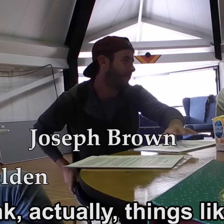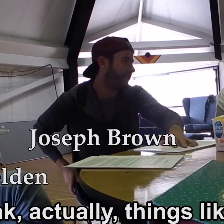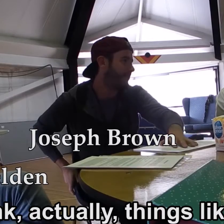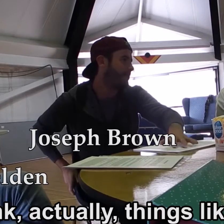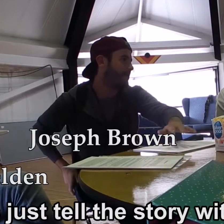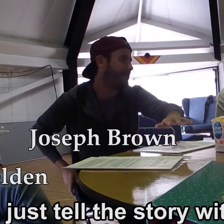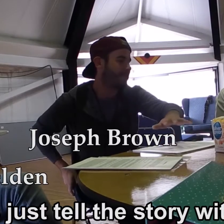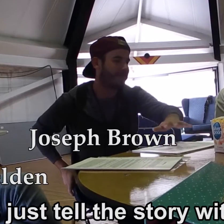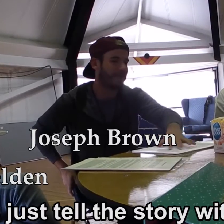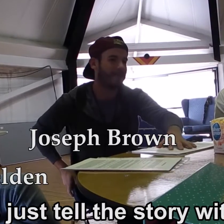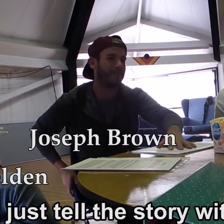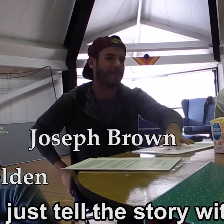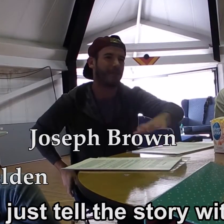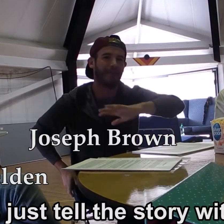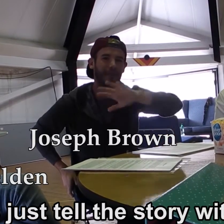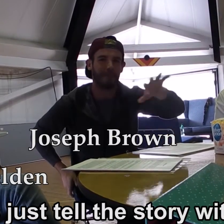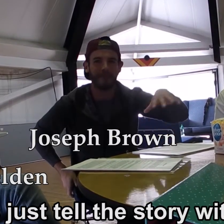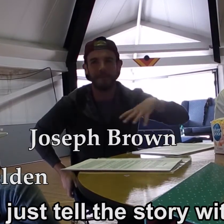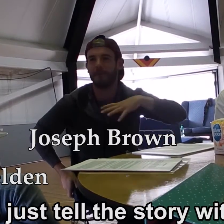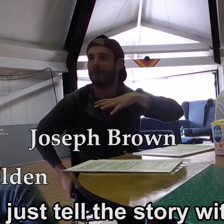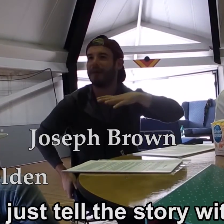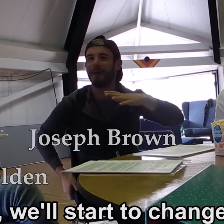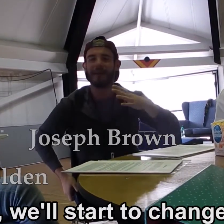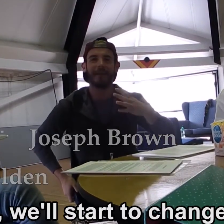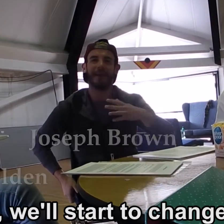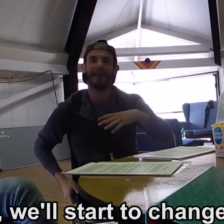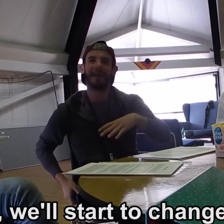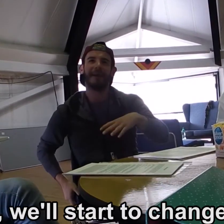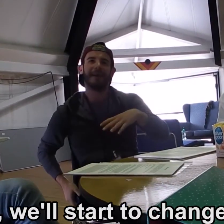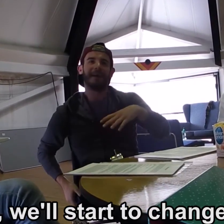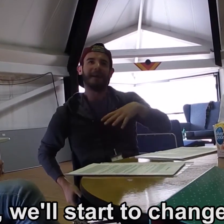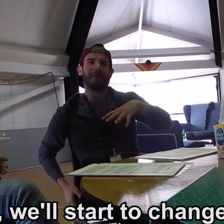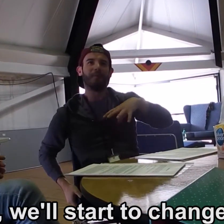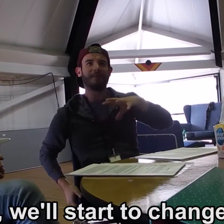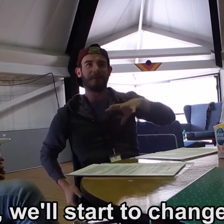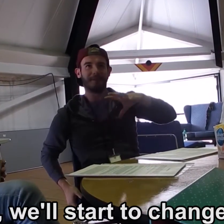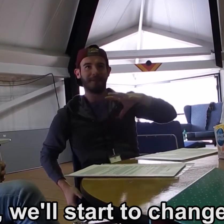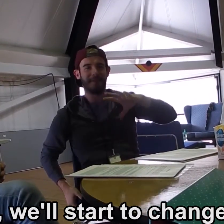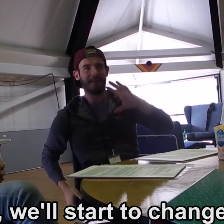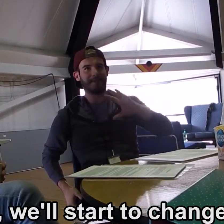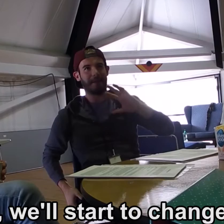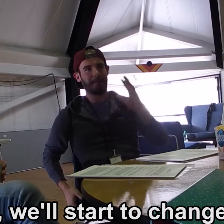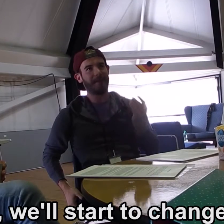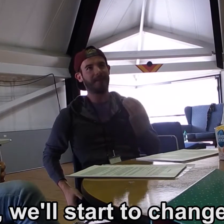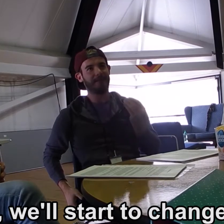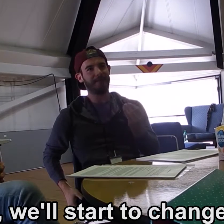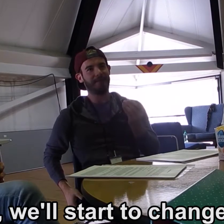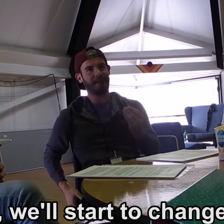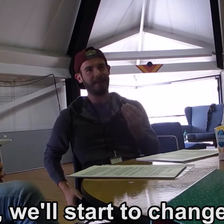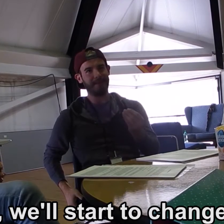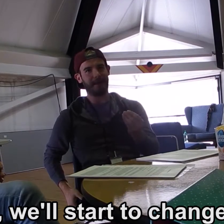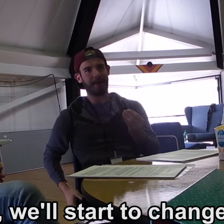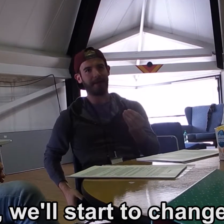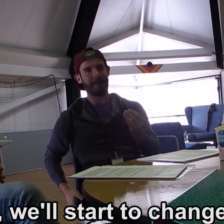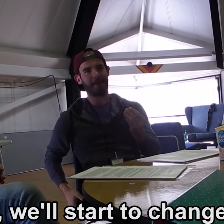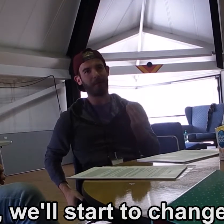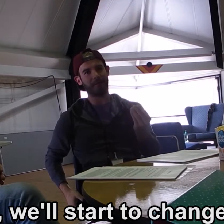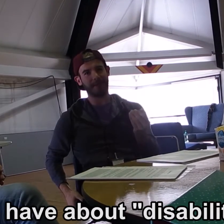with this, which is just tell the story to a group of people, like will start to change that preconceived idea that an